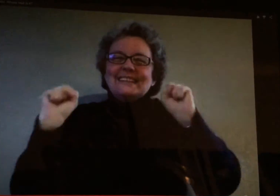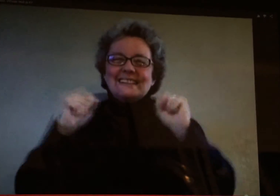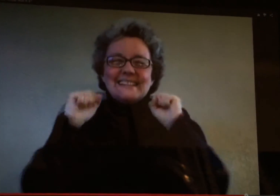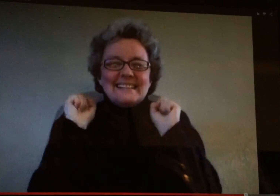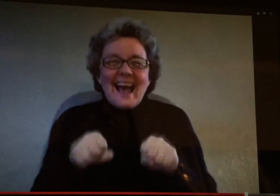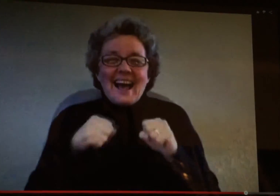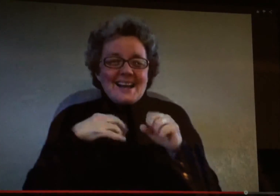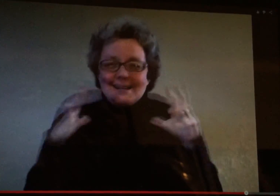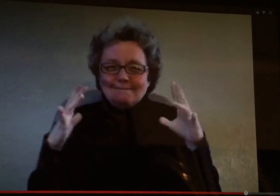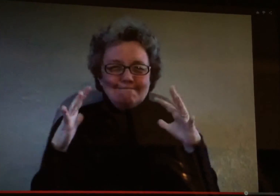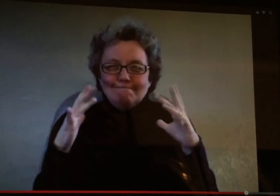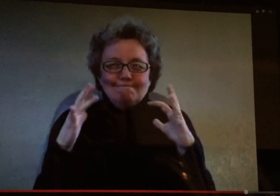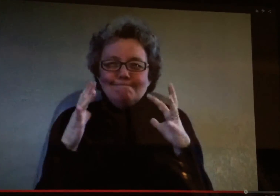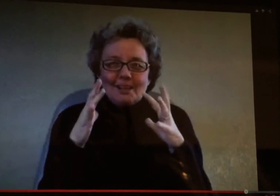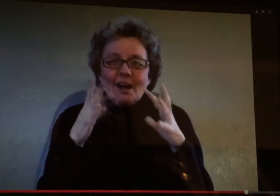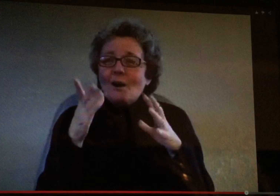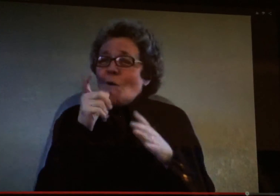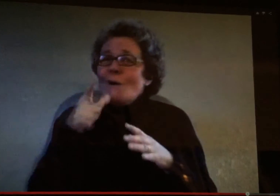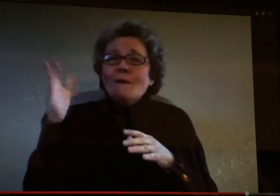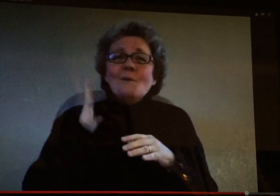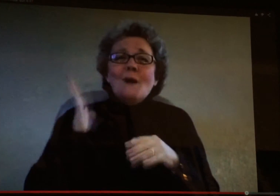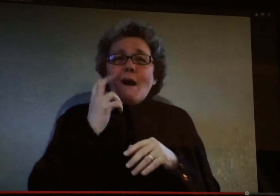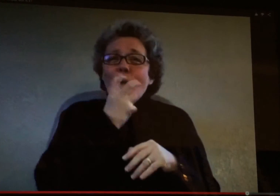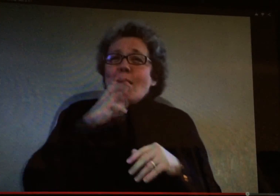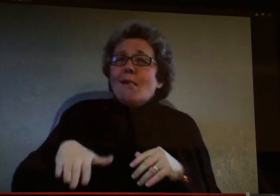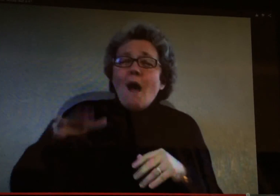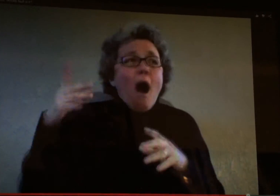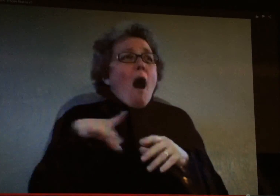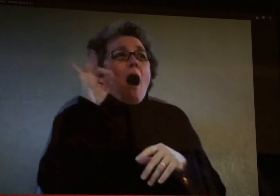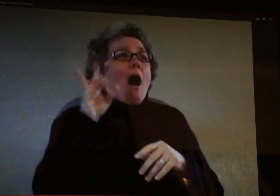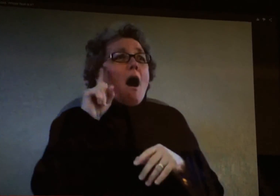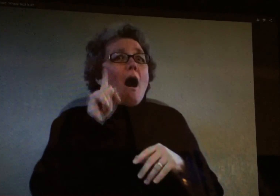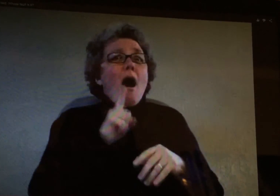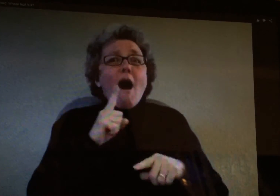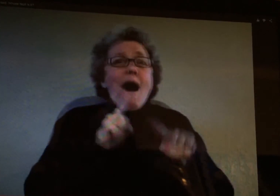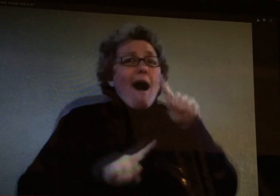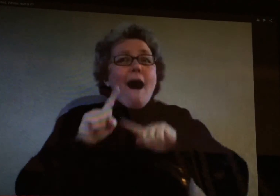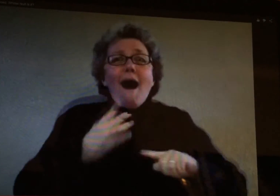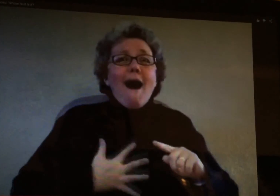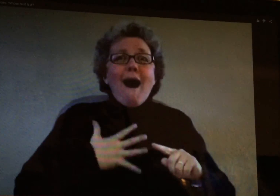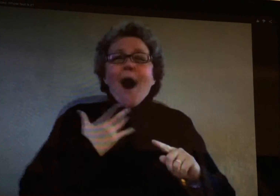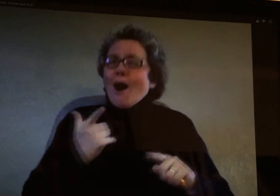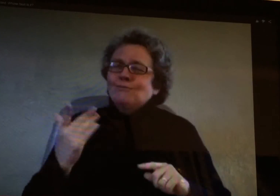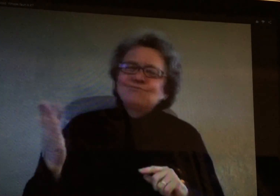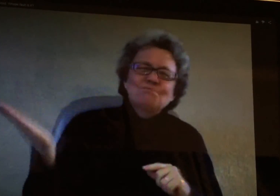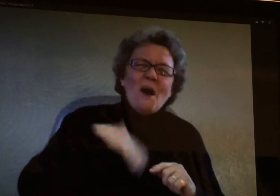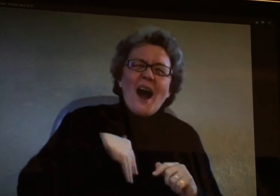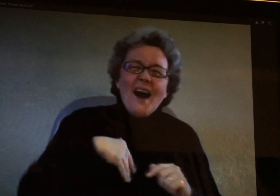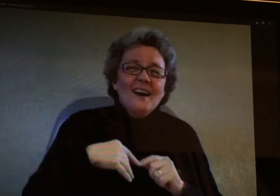each other. We need to be able to communicate freely and come together. You know, some of us grew up